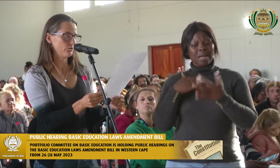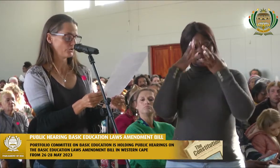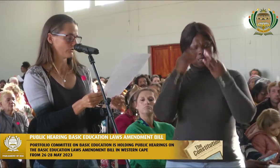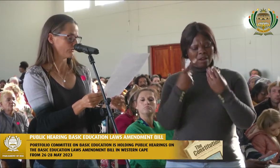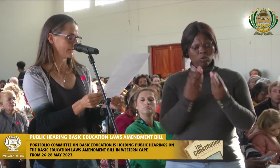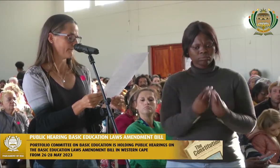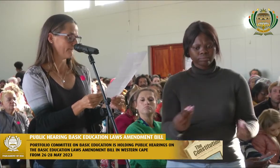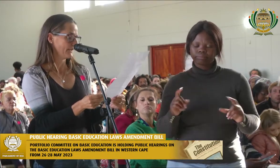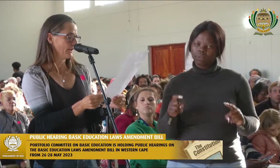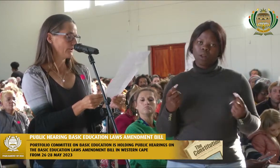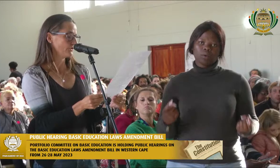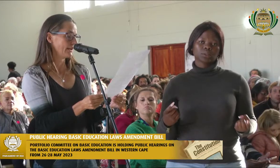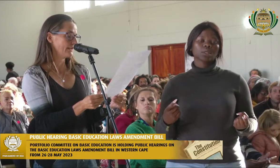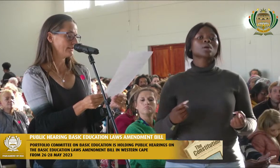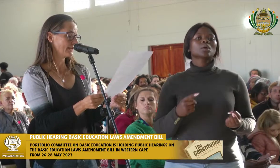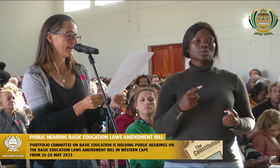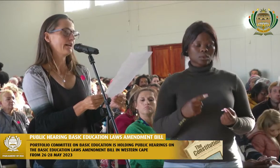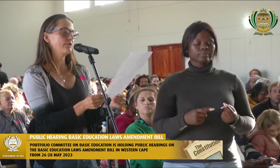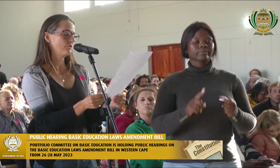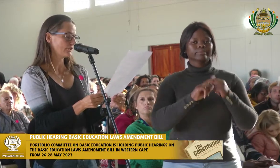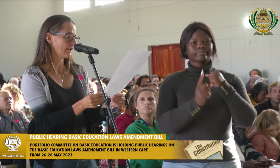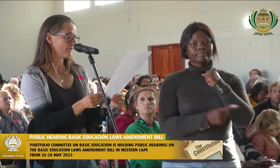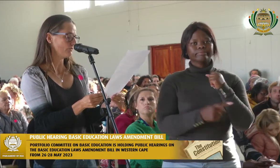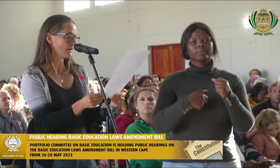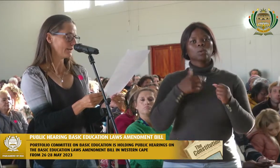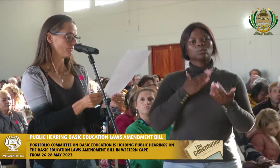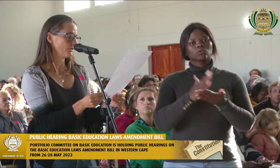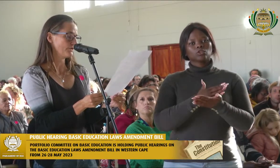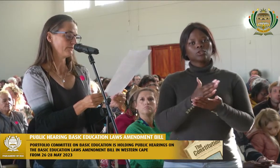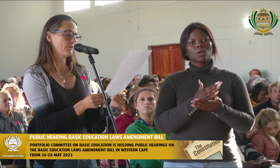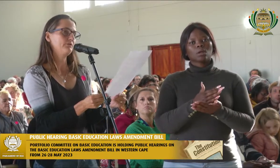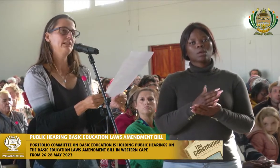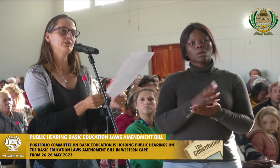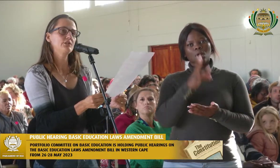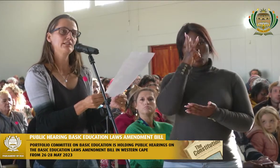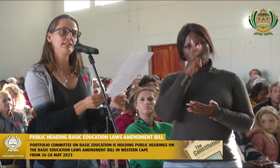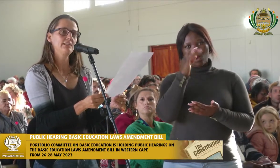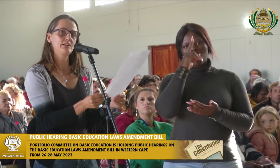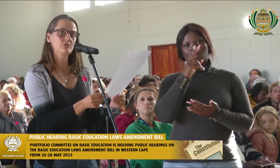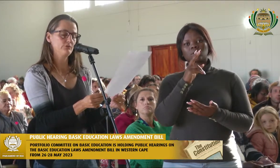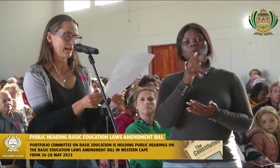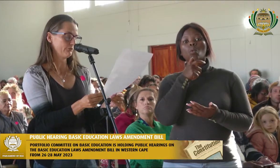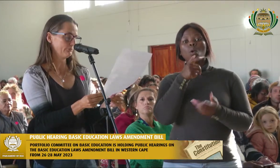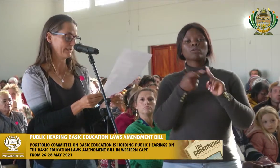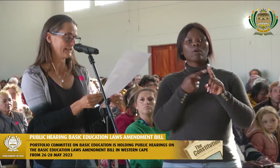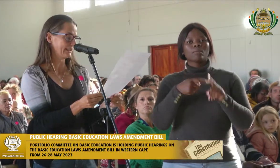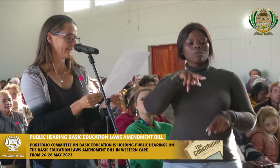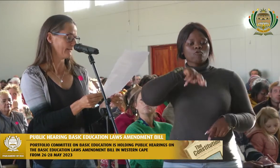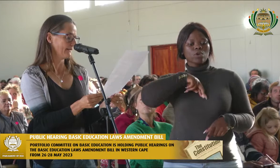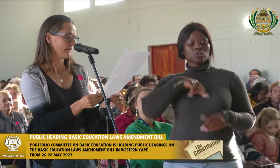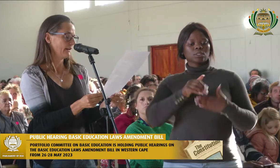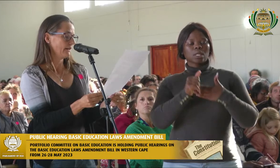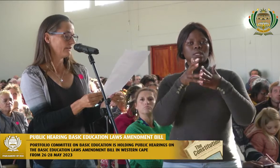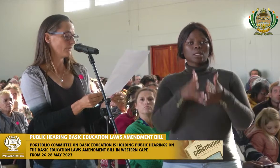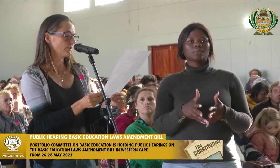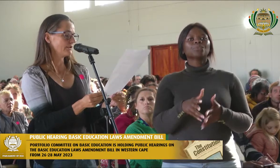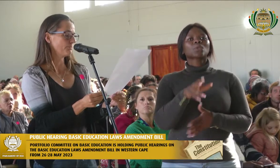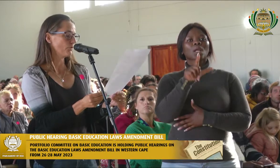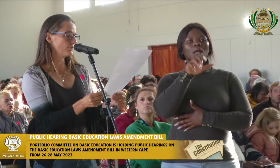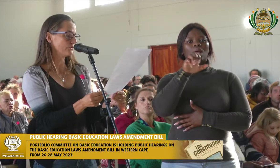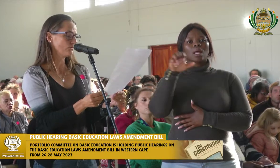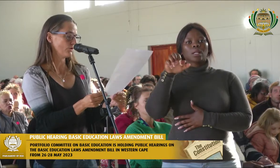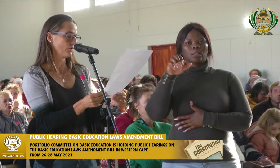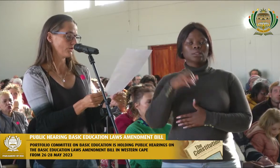for our own children. To end, I'd like to share wise words from a religious leader called Harold B. Lee. The